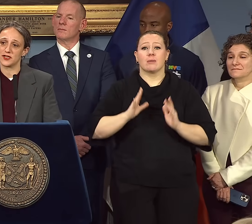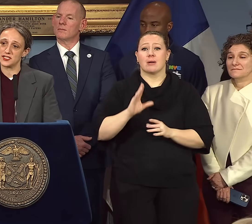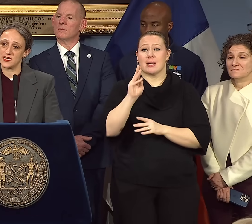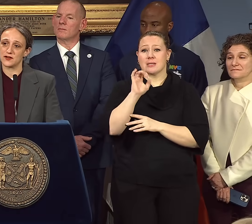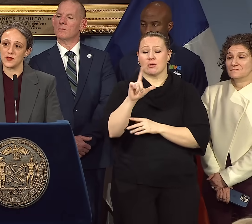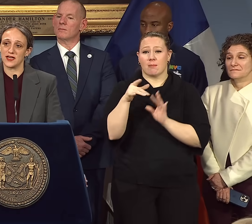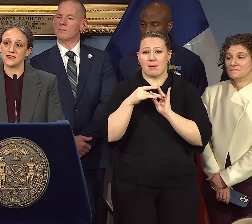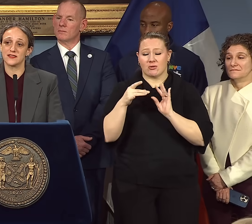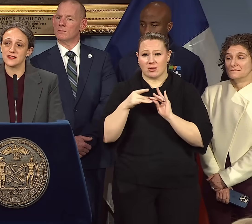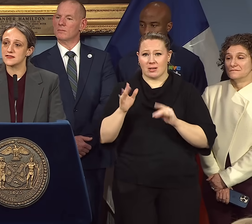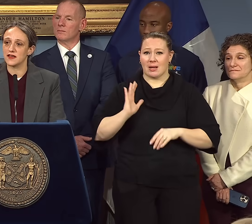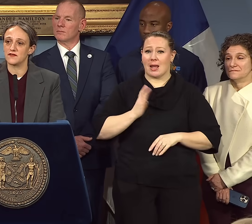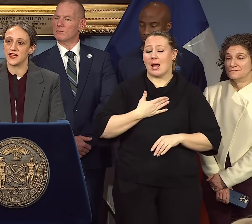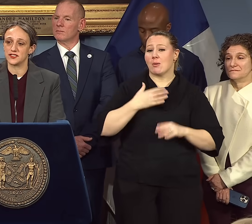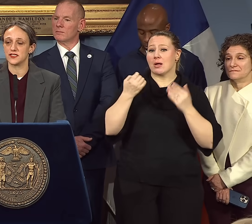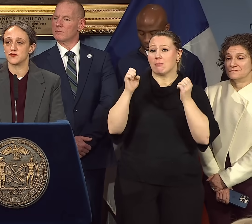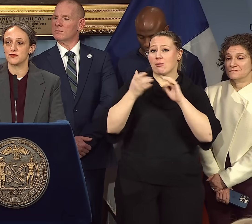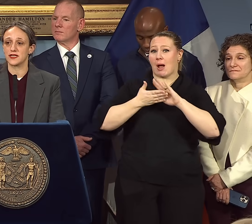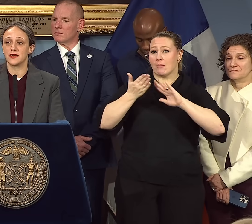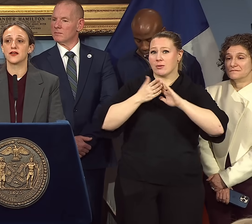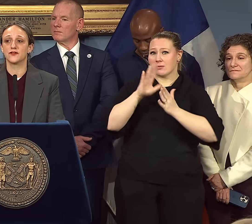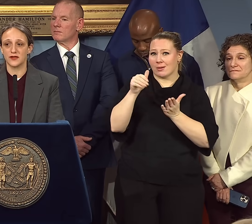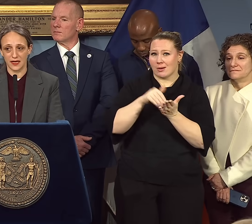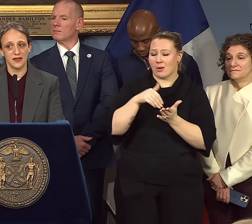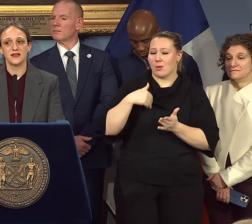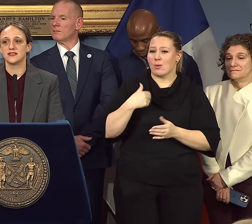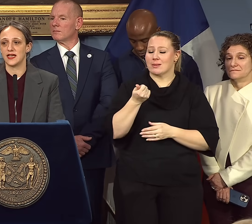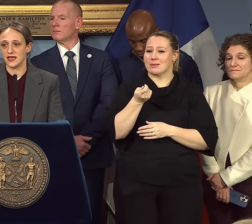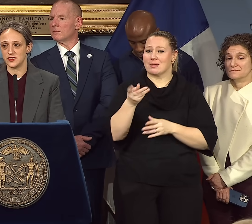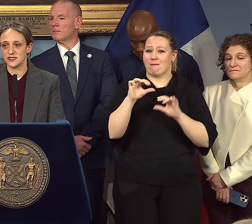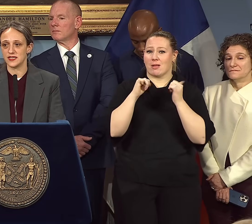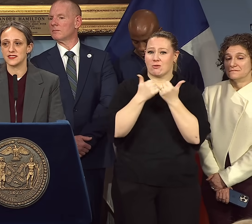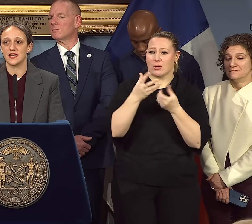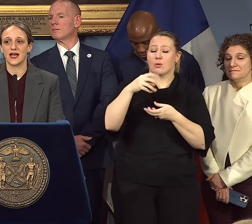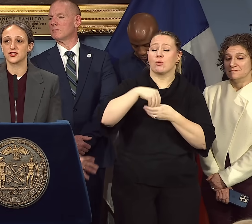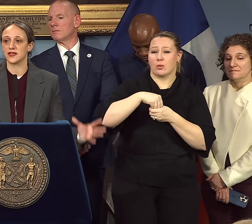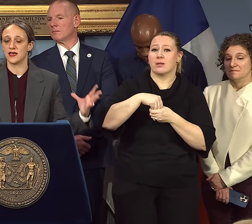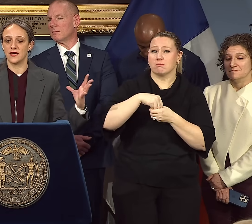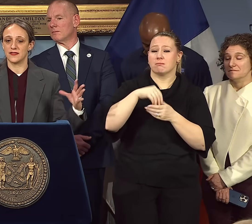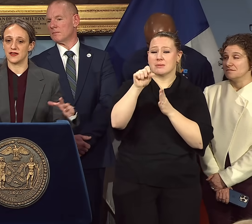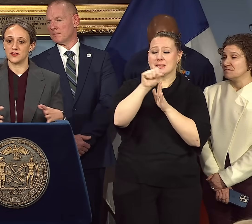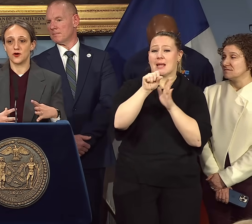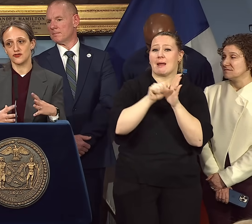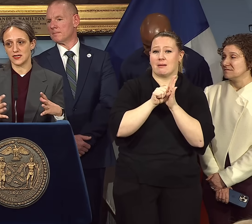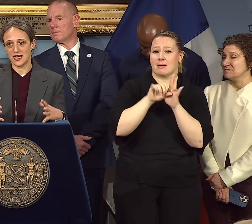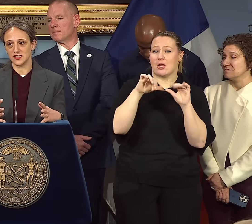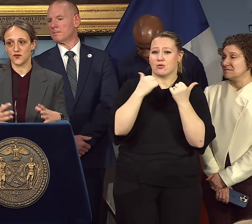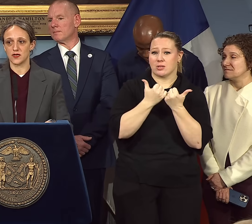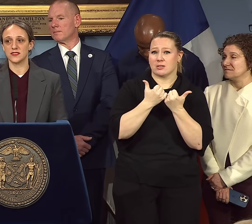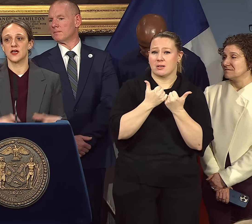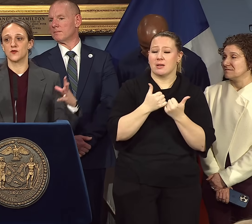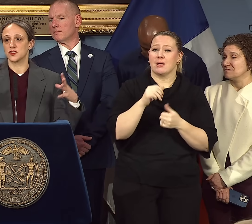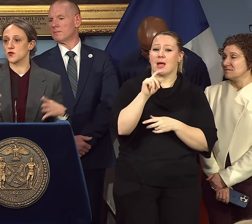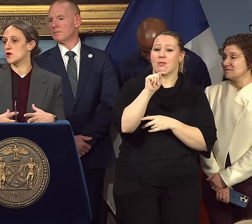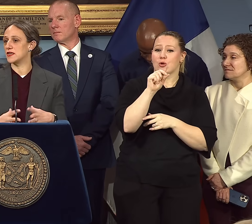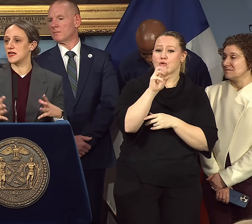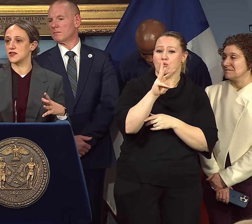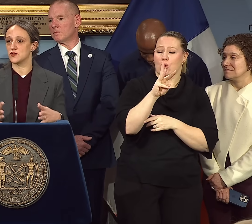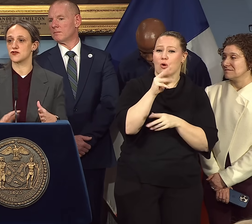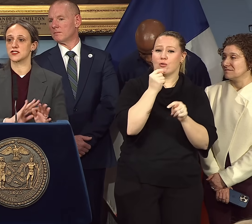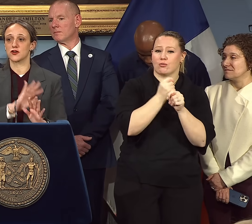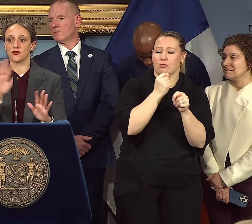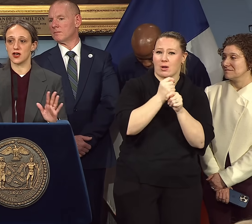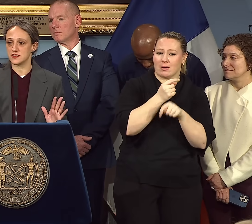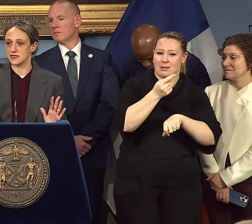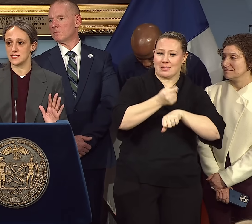Emergency Operations Center, we had dozens of agencies represented, including state agencies, and actually the tow truck task force was coordinating